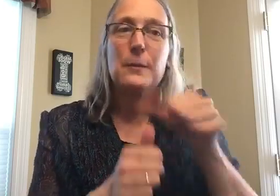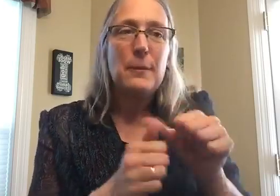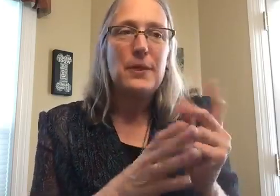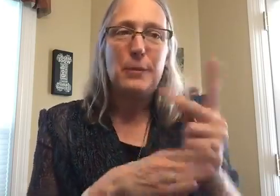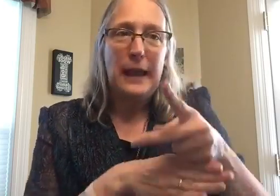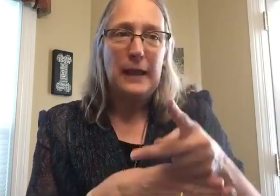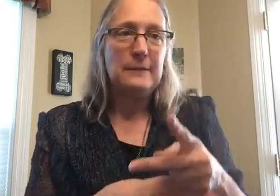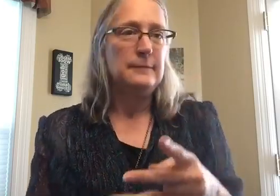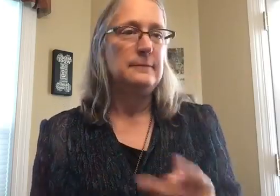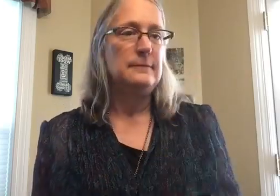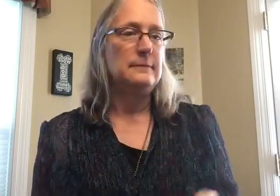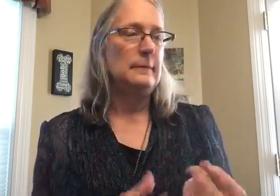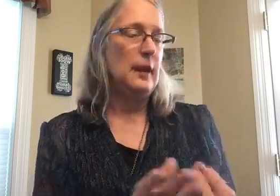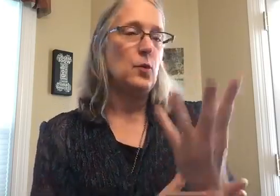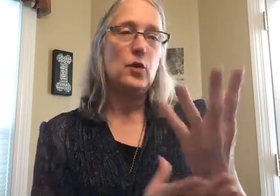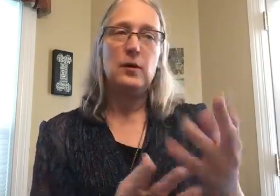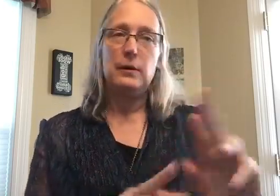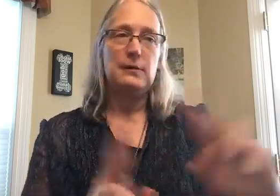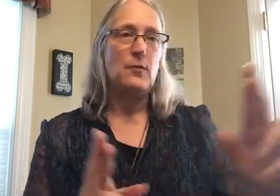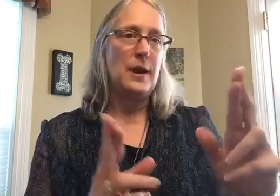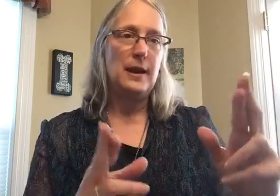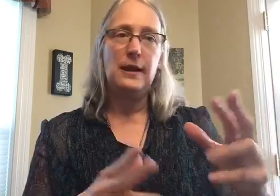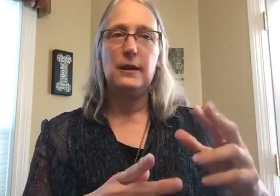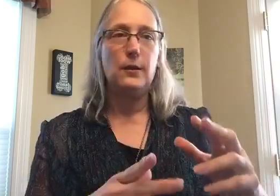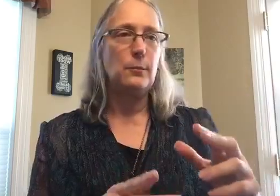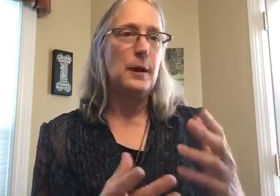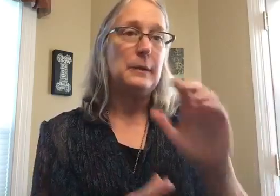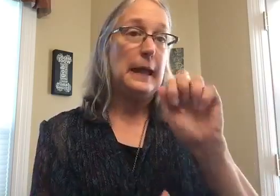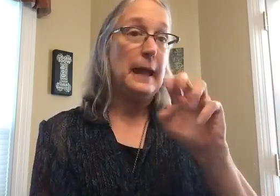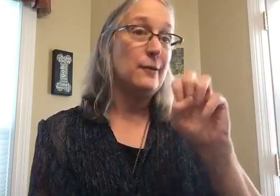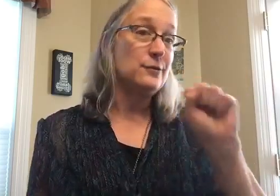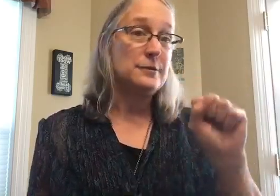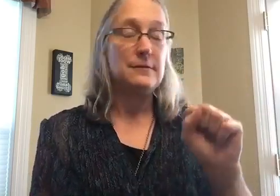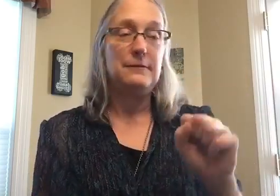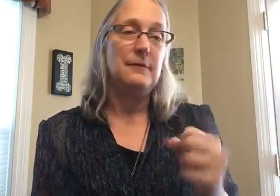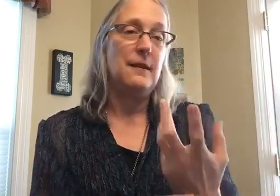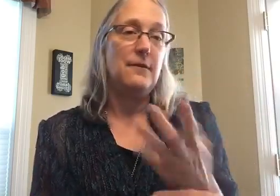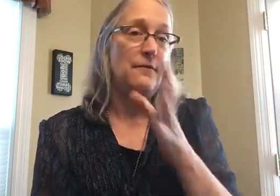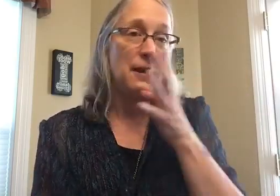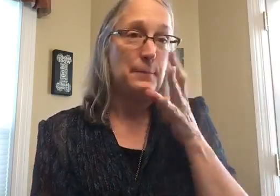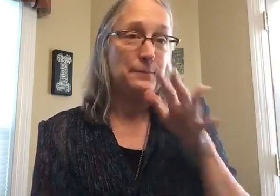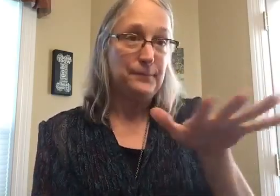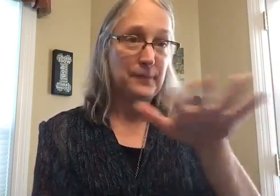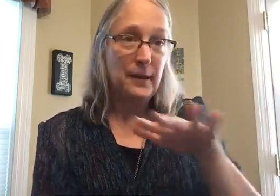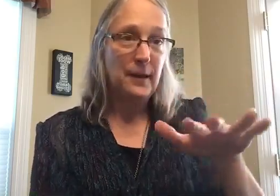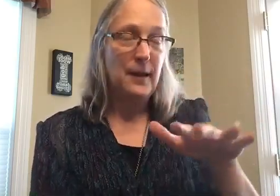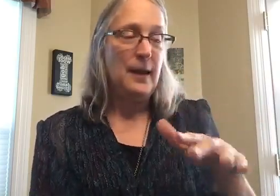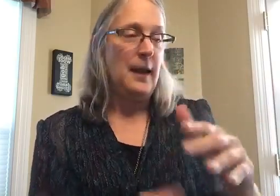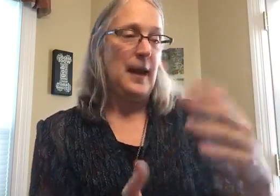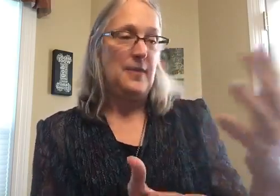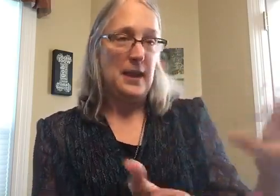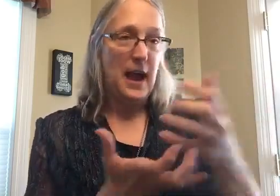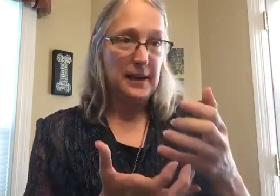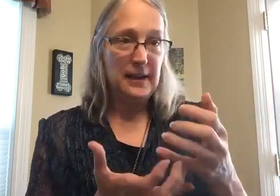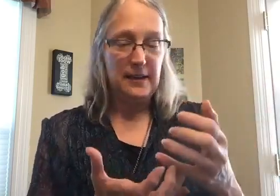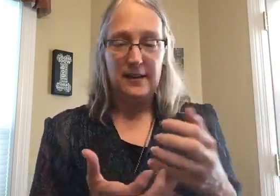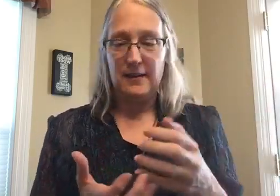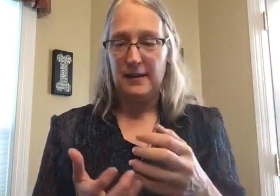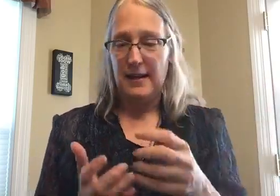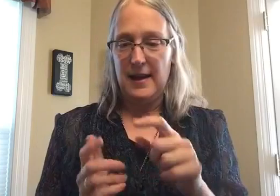the plant. And they grew it, and it's already, probably acres of a farm. And they got it, and